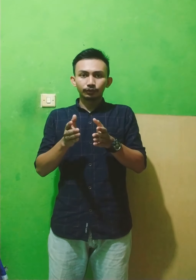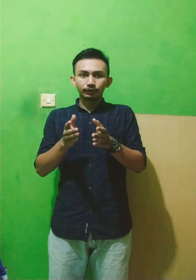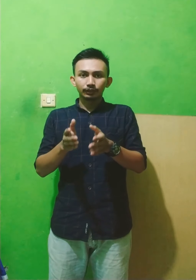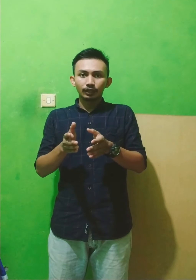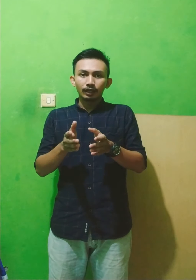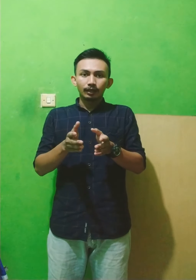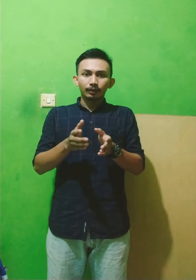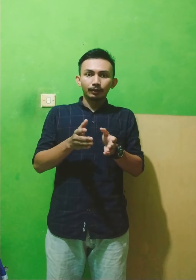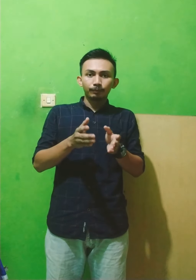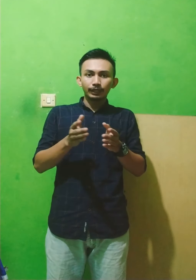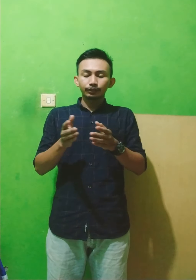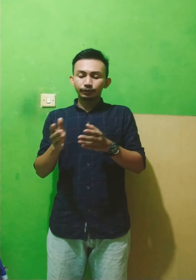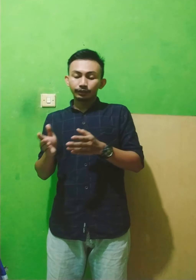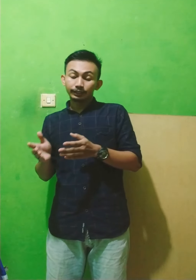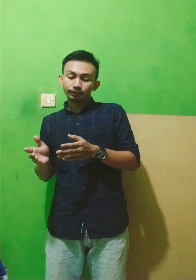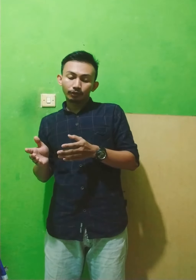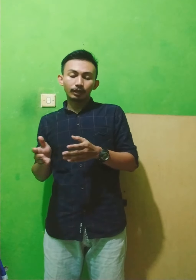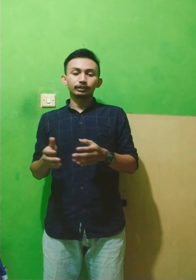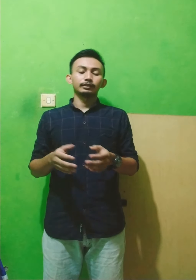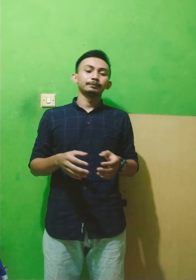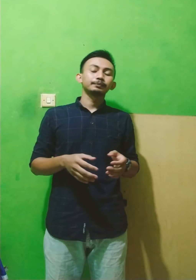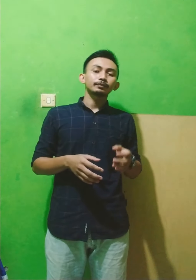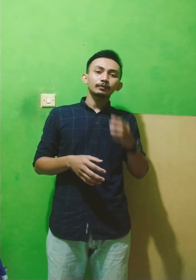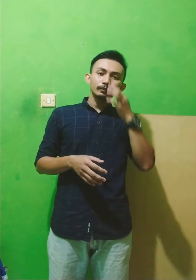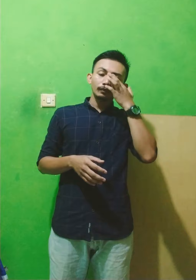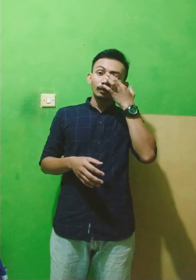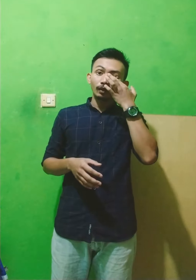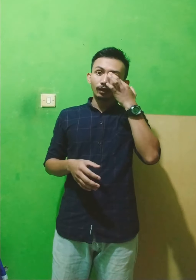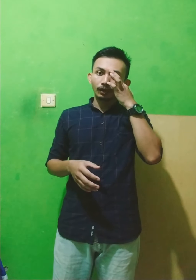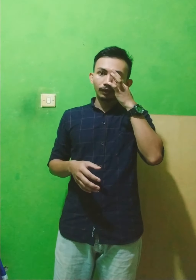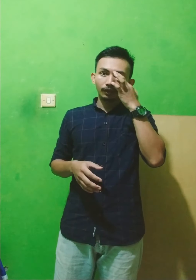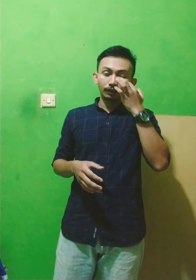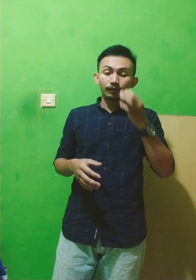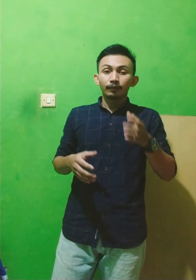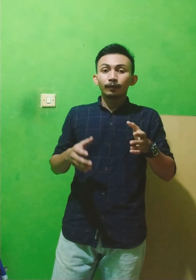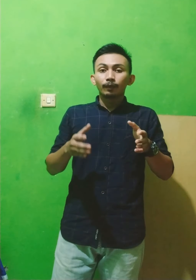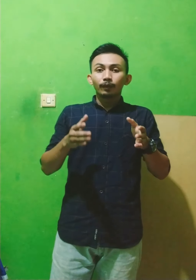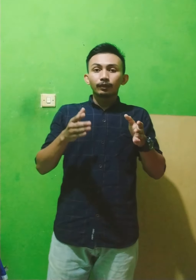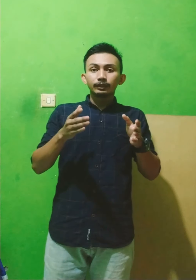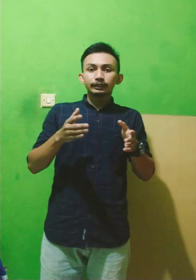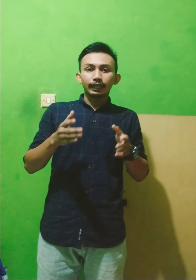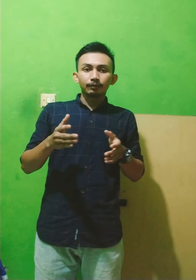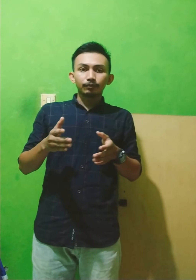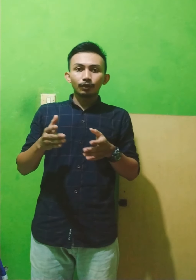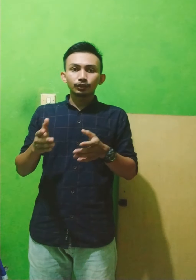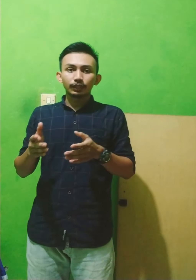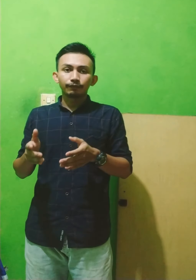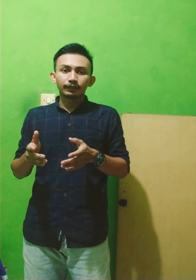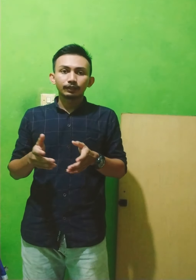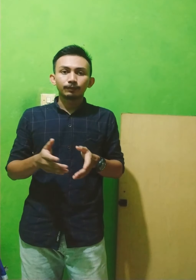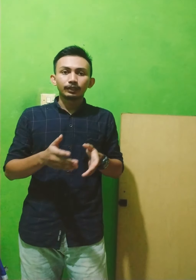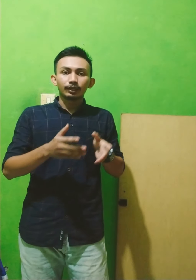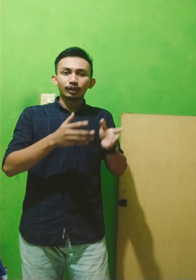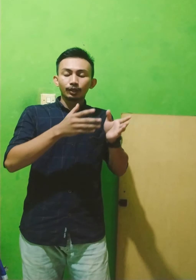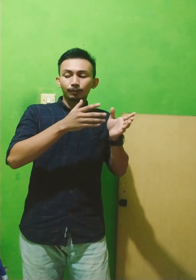conclusion, back to your introduction. Uh, this can most effectively